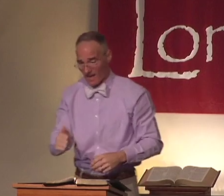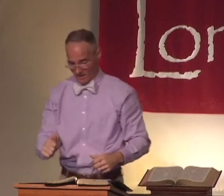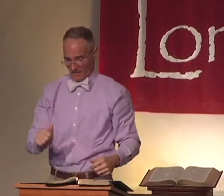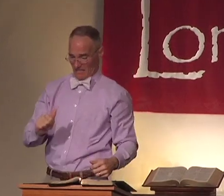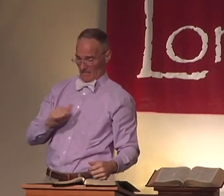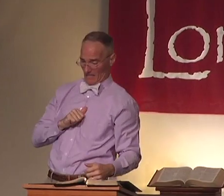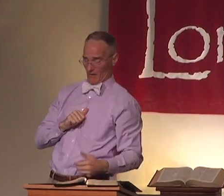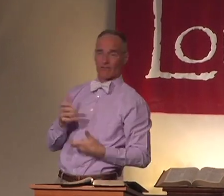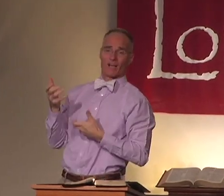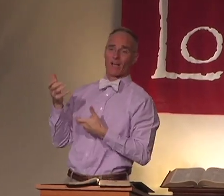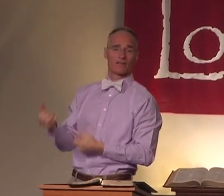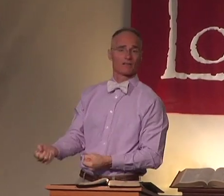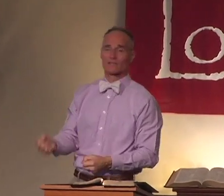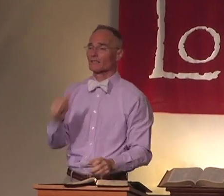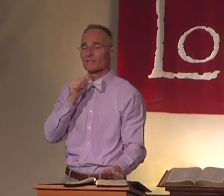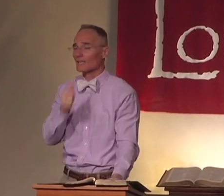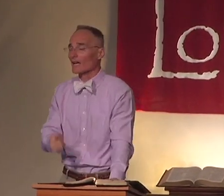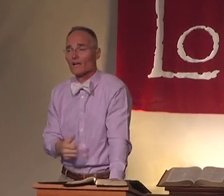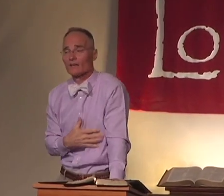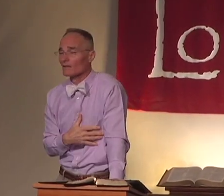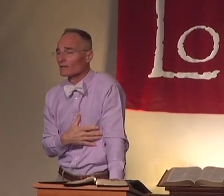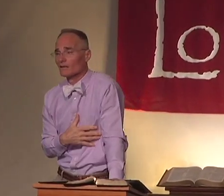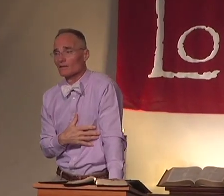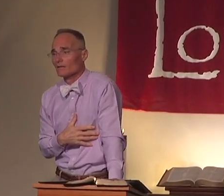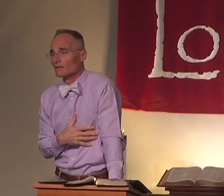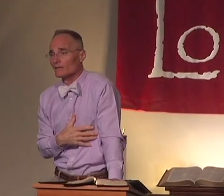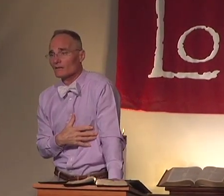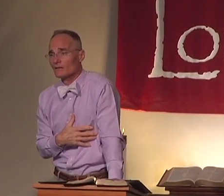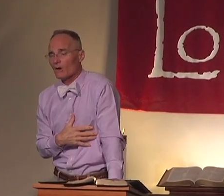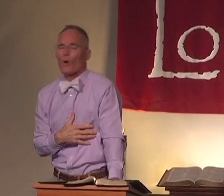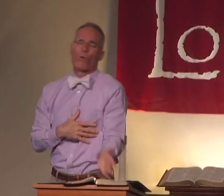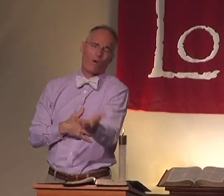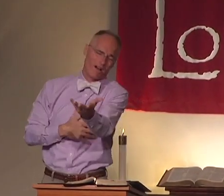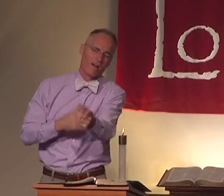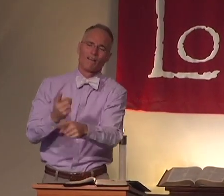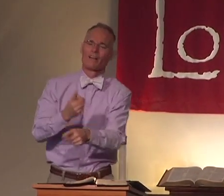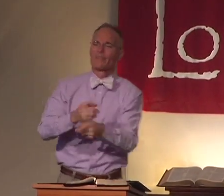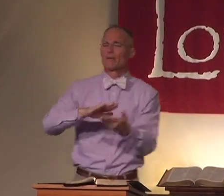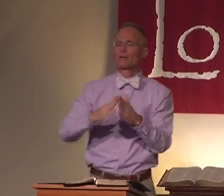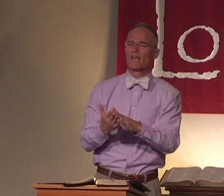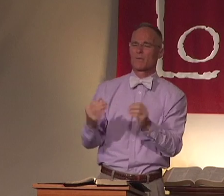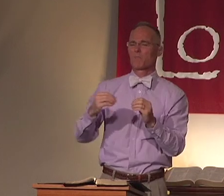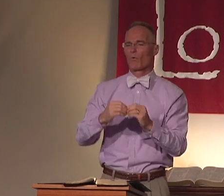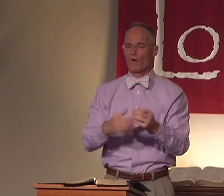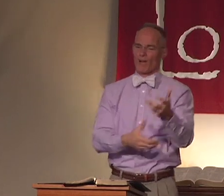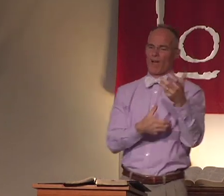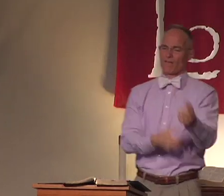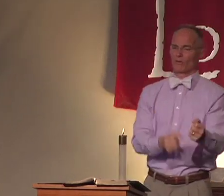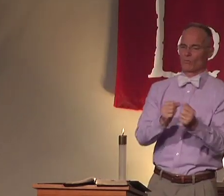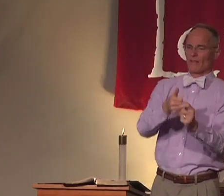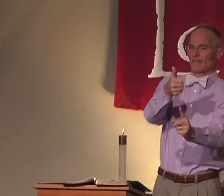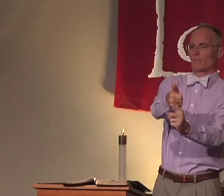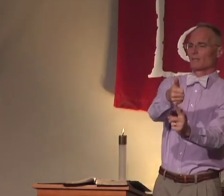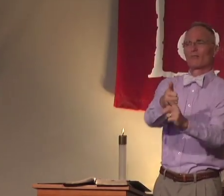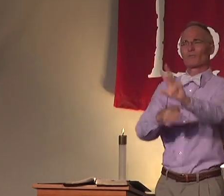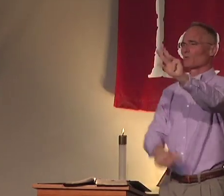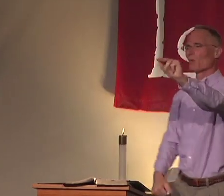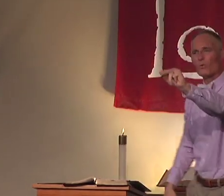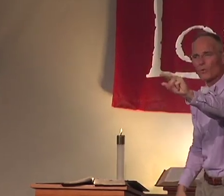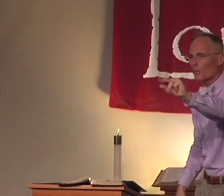And it's not self-confidence. It's not about that. Well, yeah, they became more confident. They became more